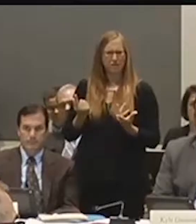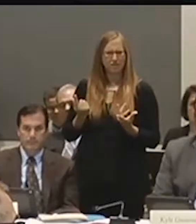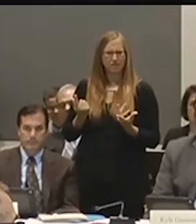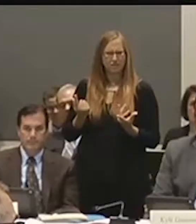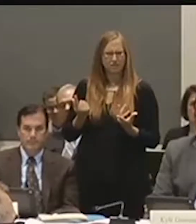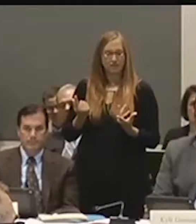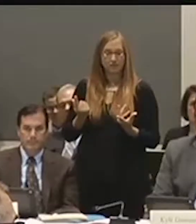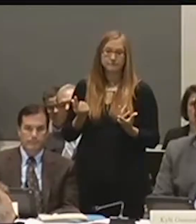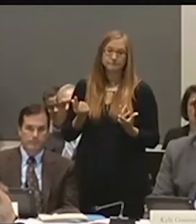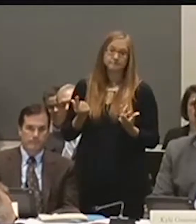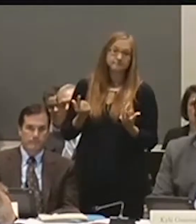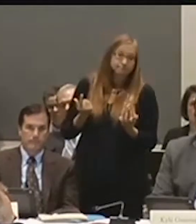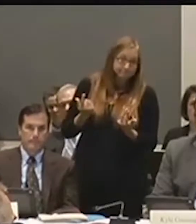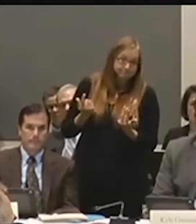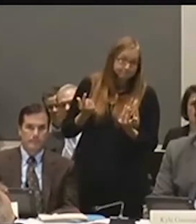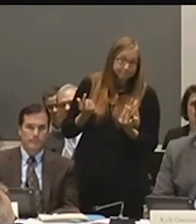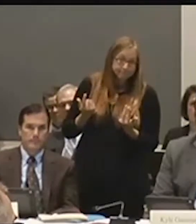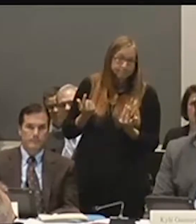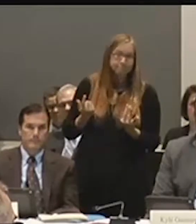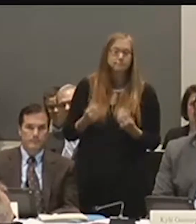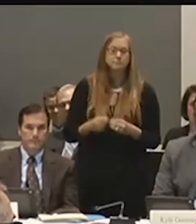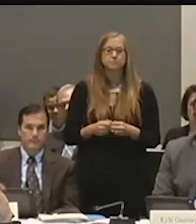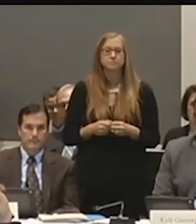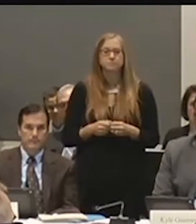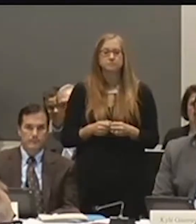So the prices